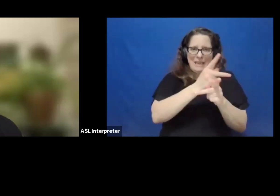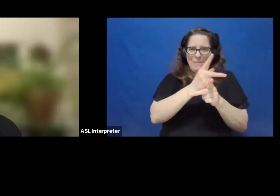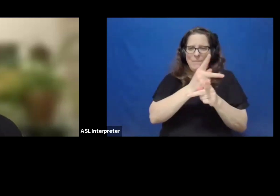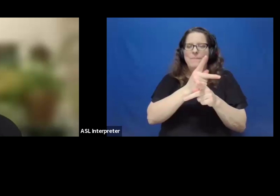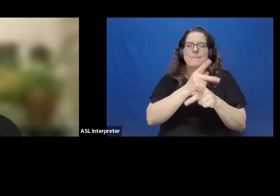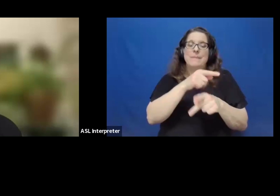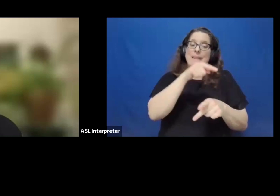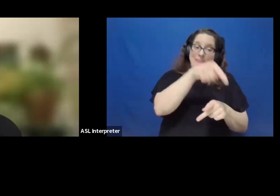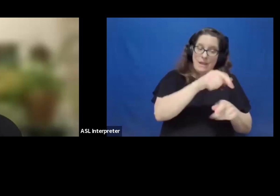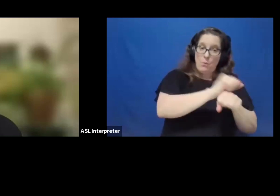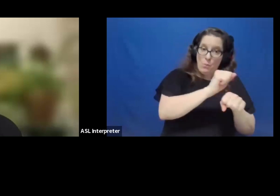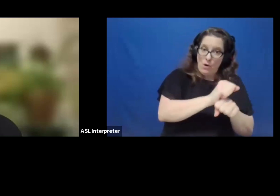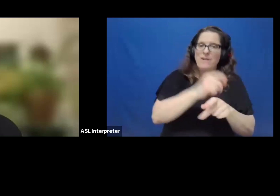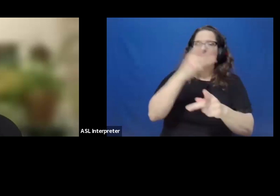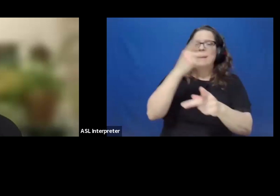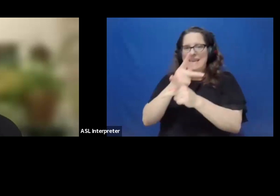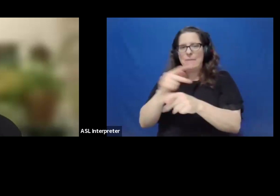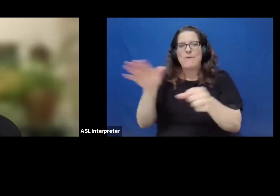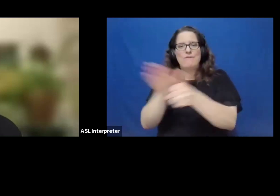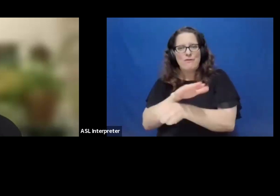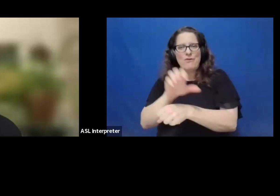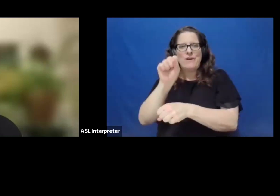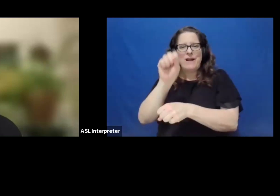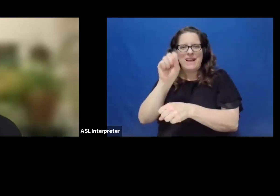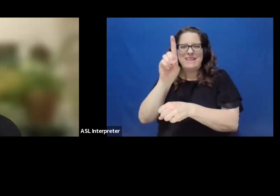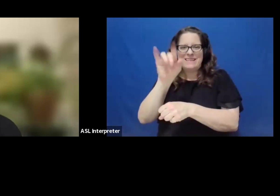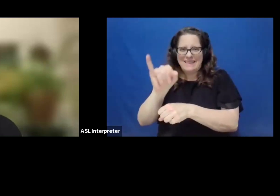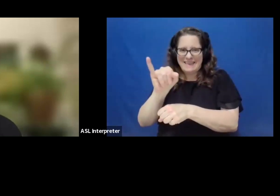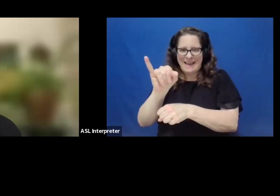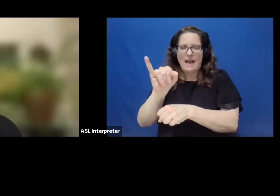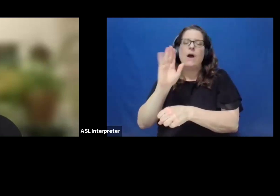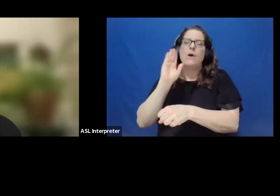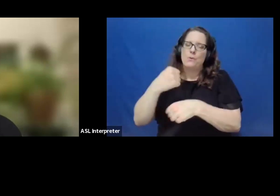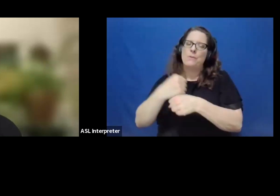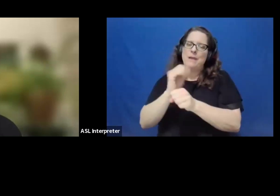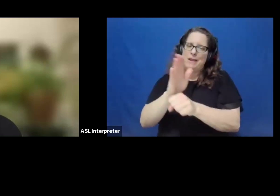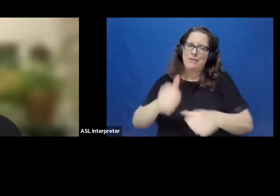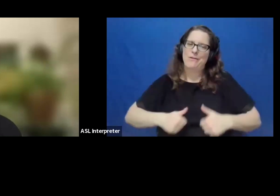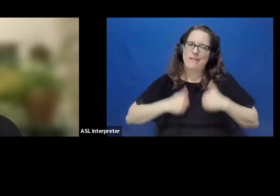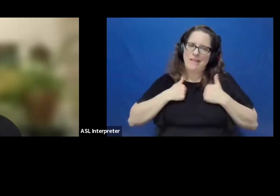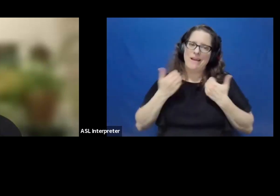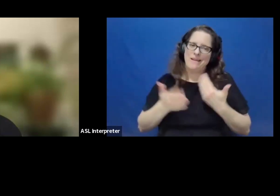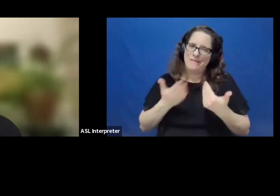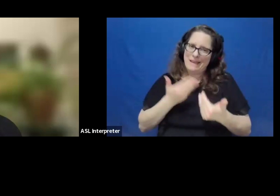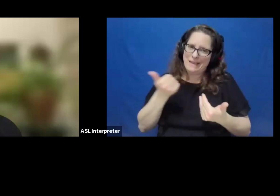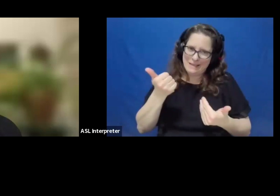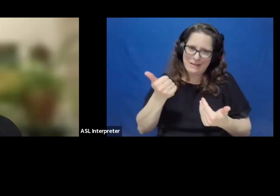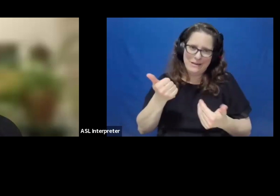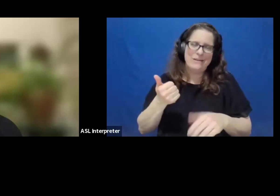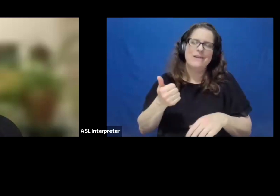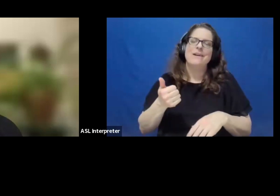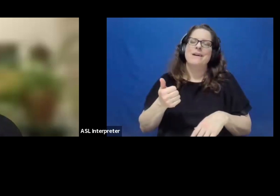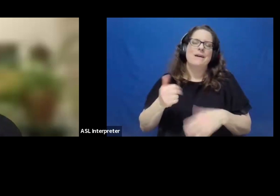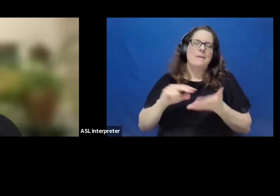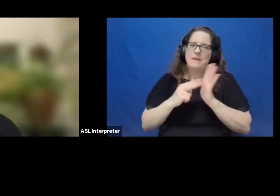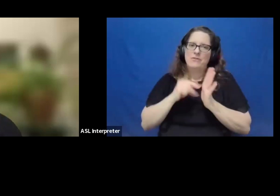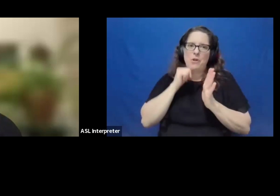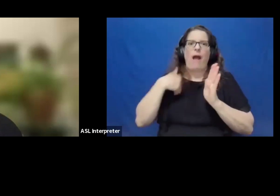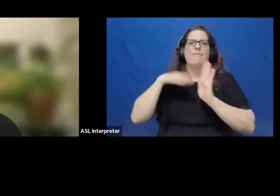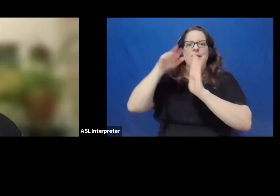benefit. And that will make your life a lot easier in terms of administrative hassles.